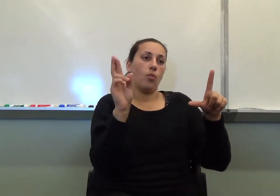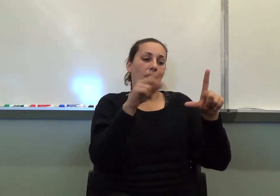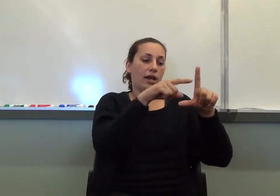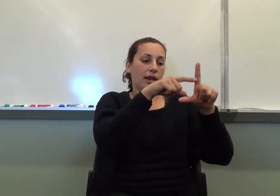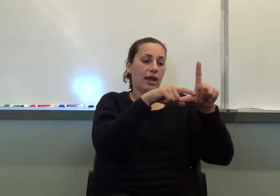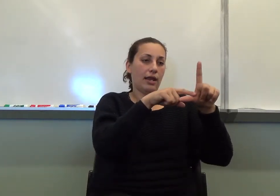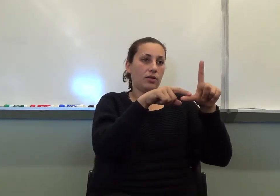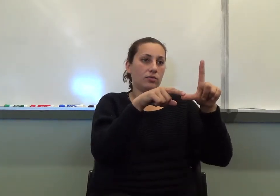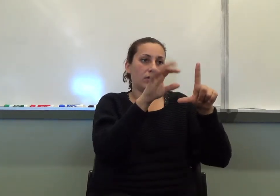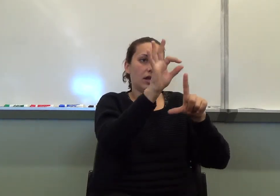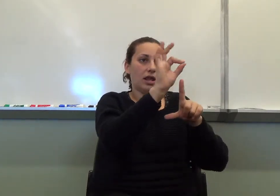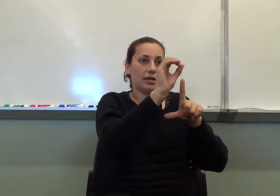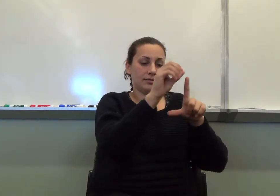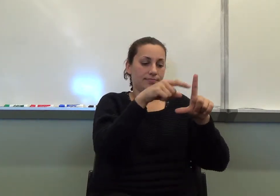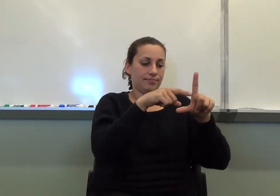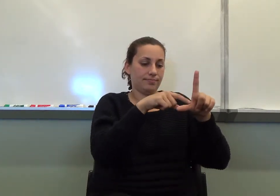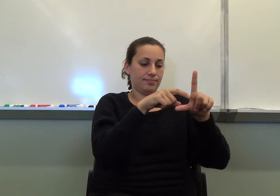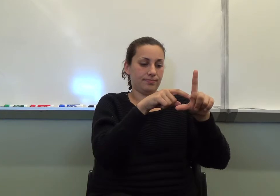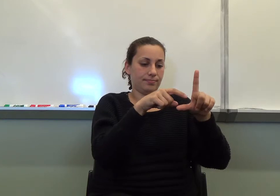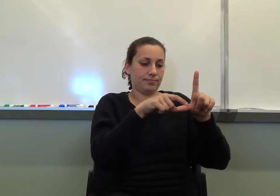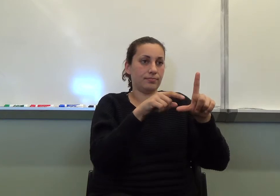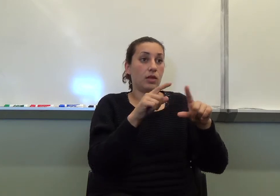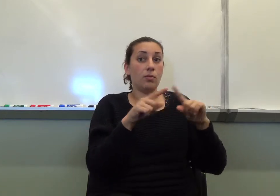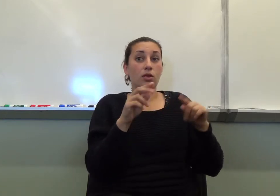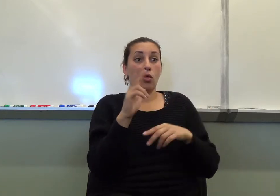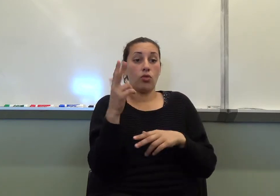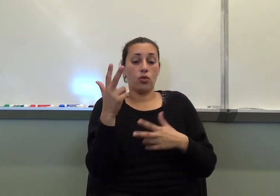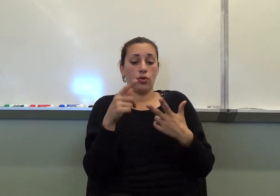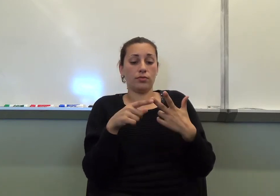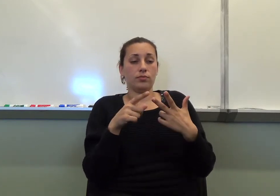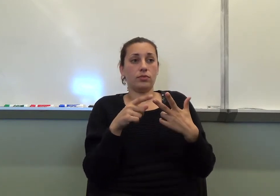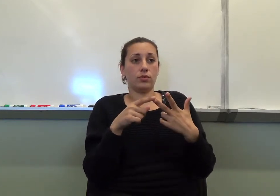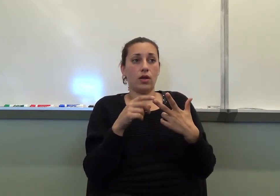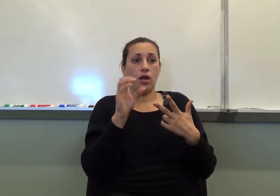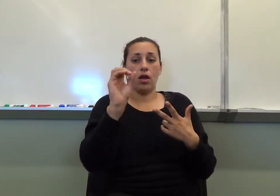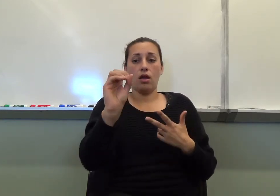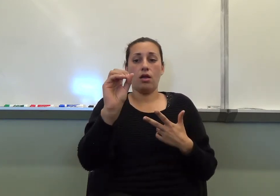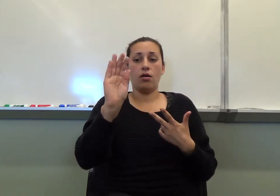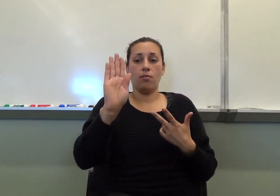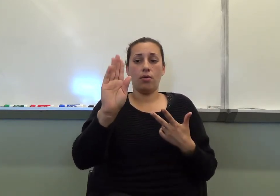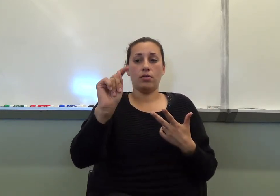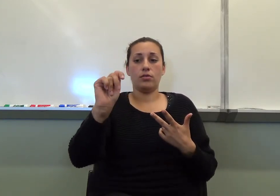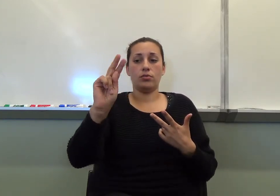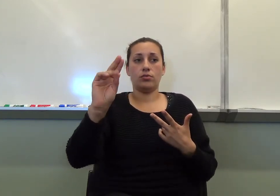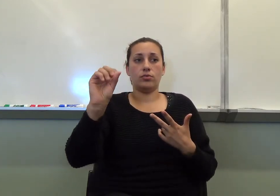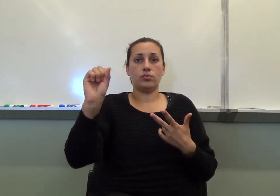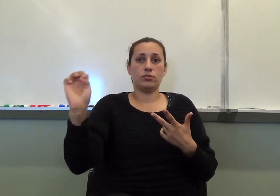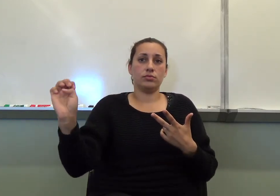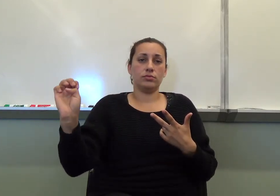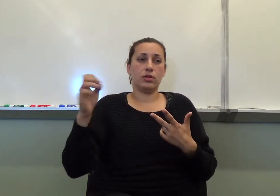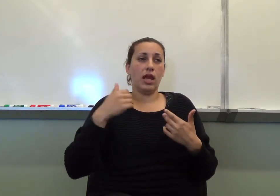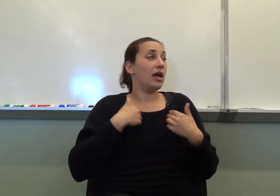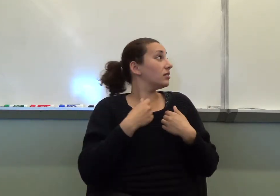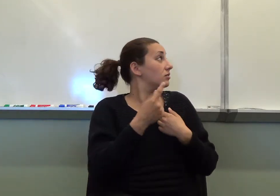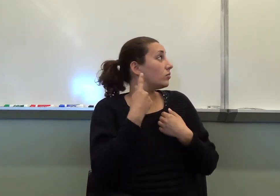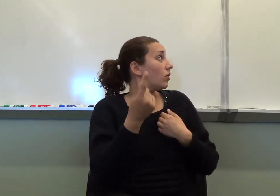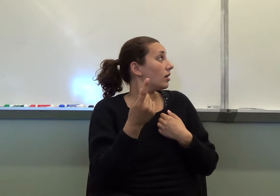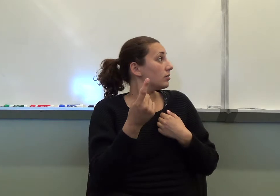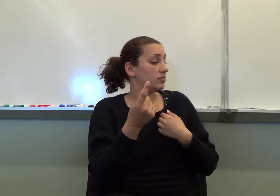And the third type you can have is called obtuse, and it looks like this. It's got one obtuse angle. An